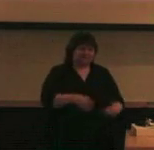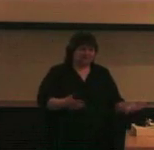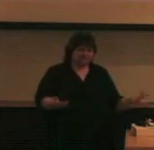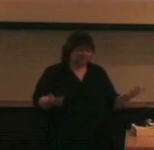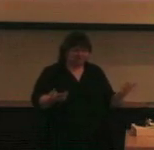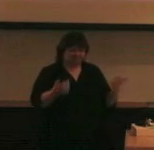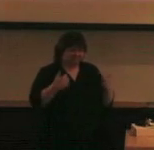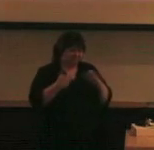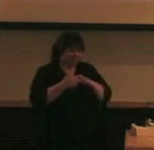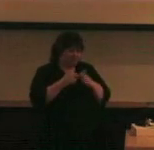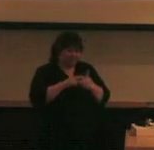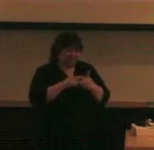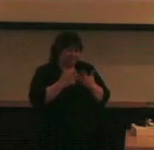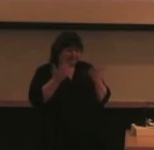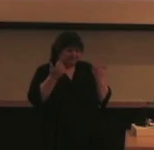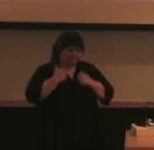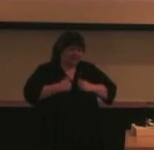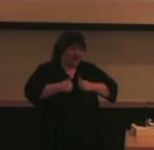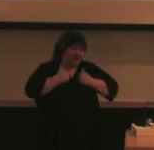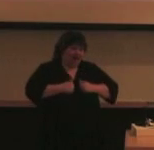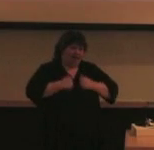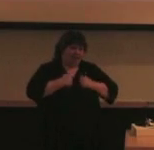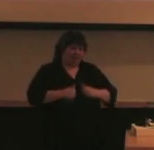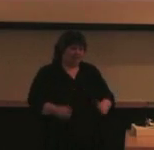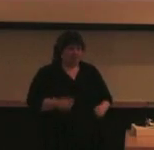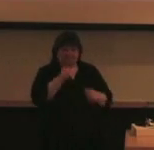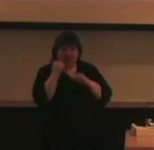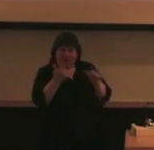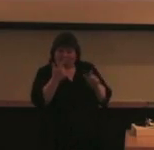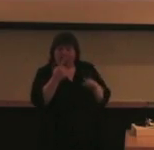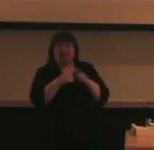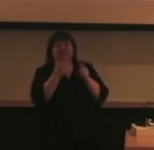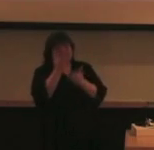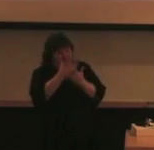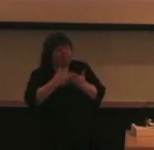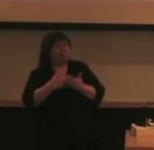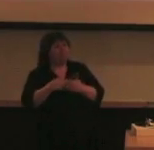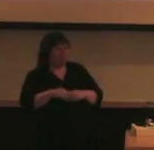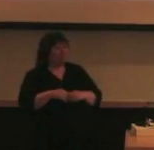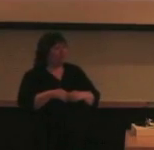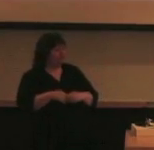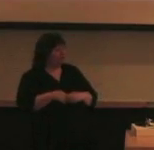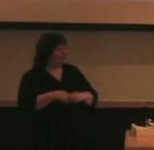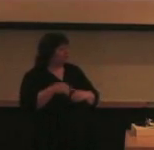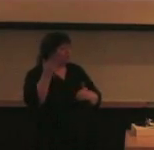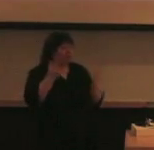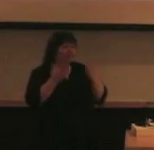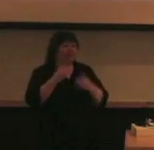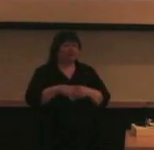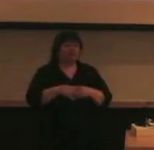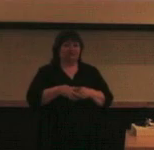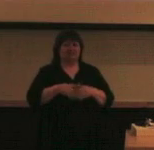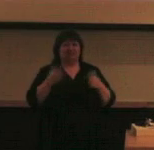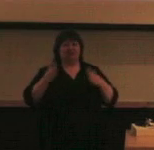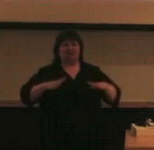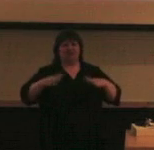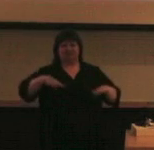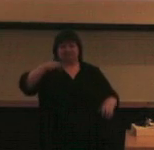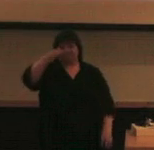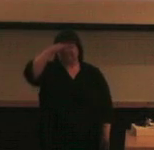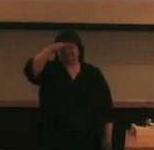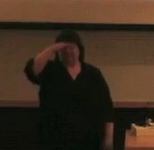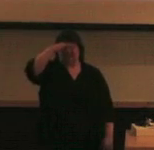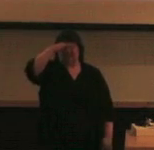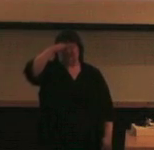poor ADL skills. Not all of them, but a good portion of them. So maybe their clothes smell, you can